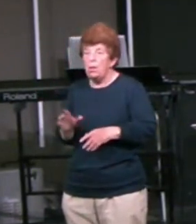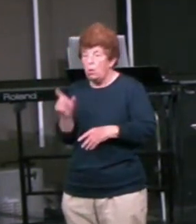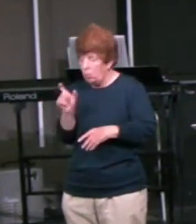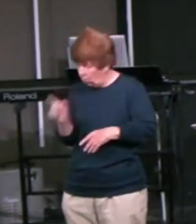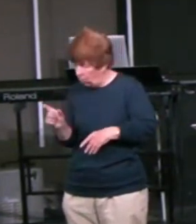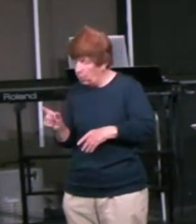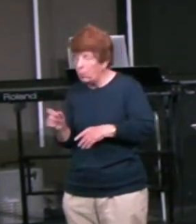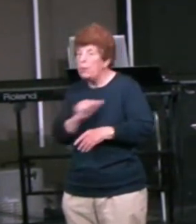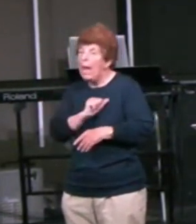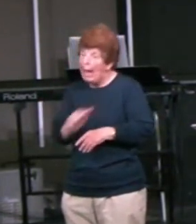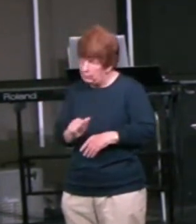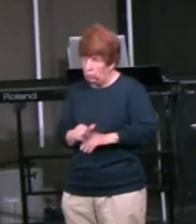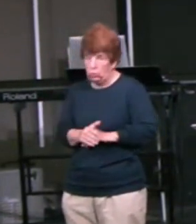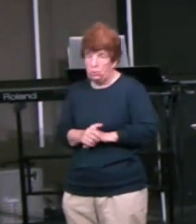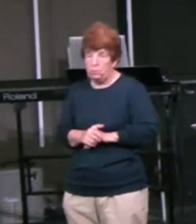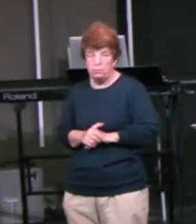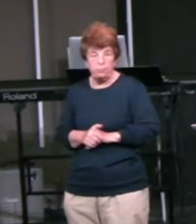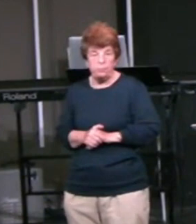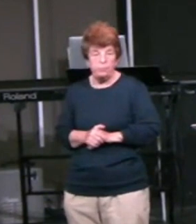word attitude.